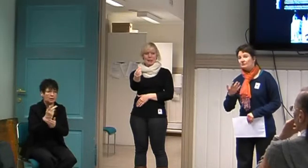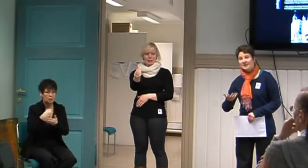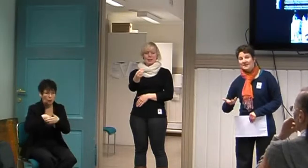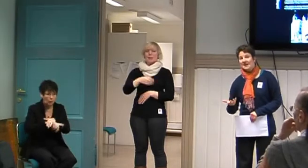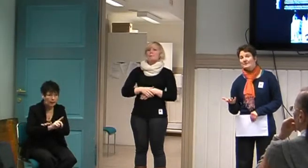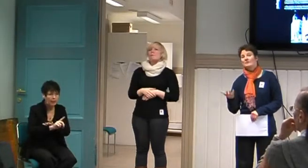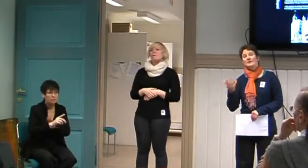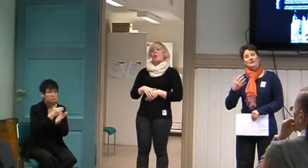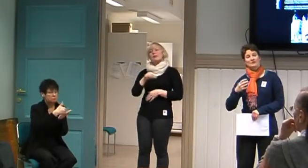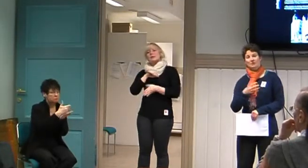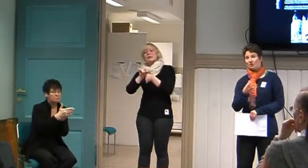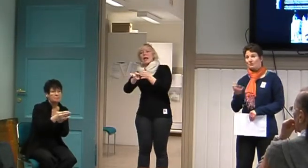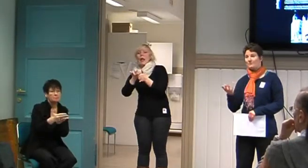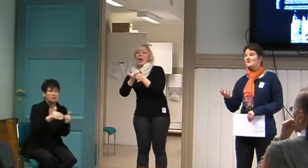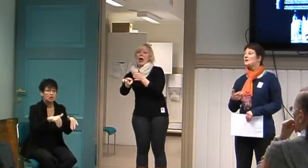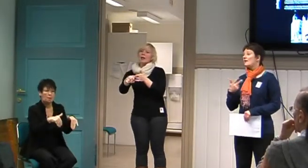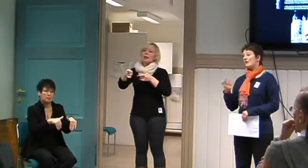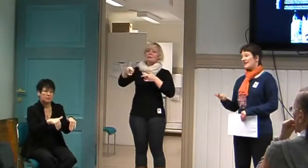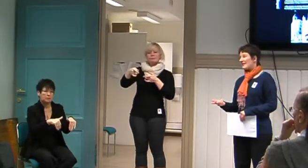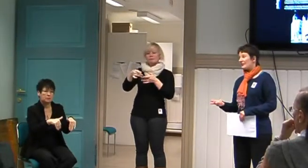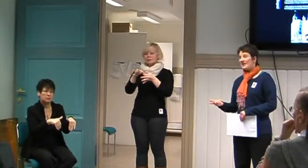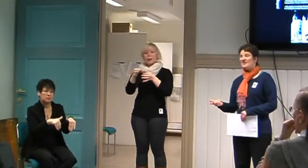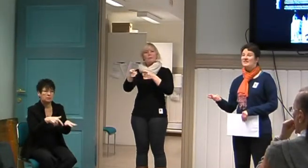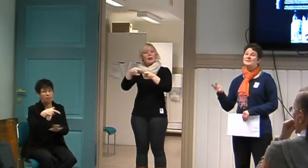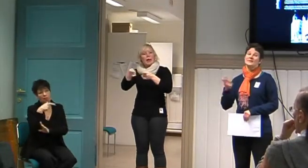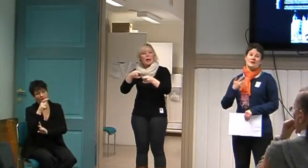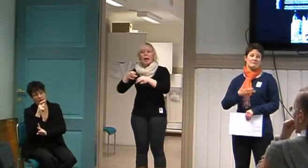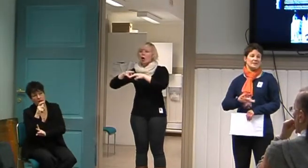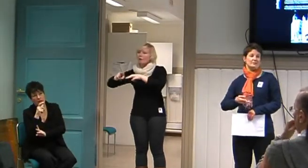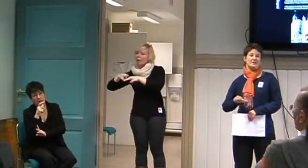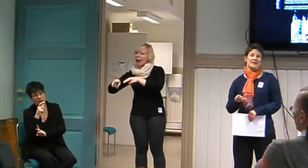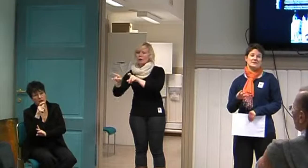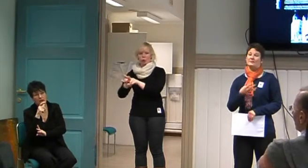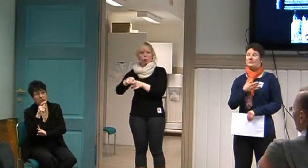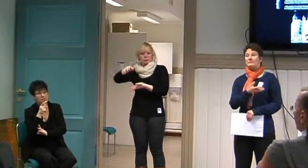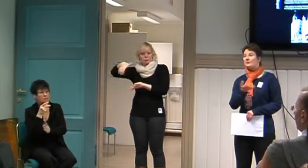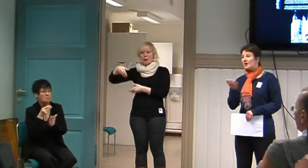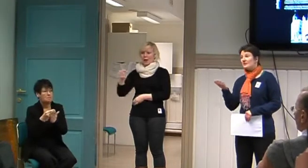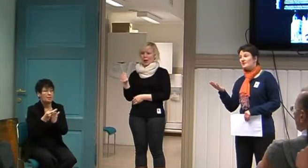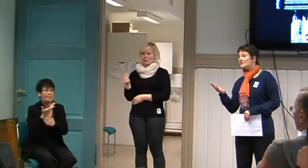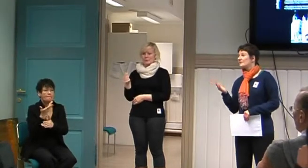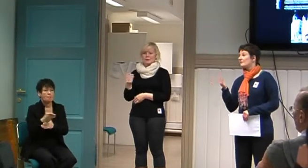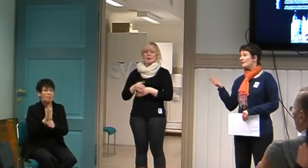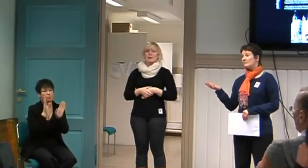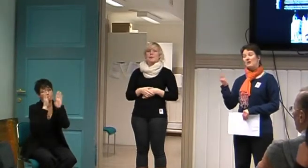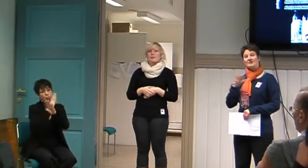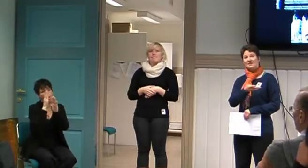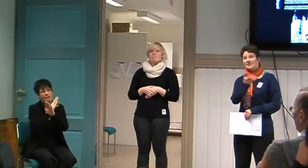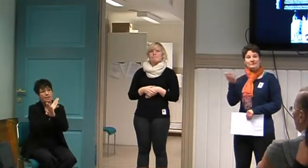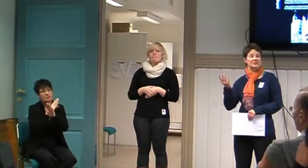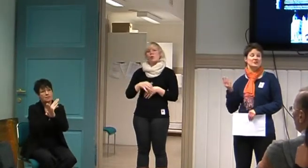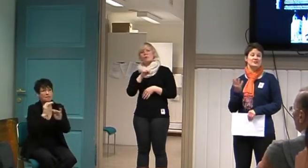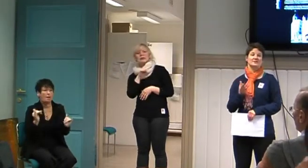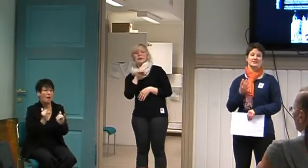with retail, our shops, our cafes, money we get from private